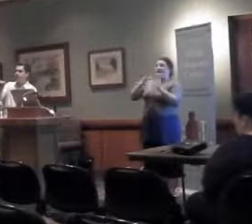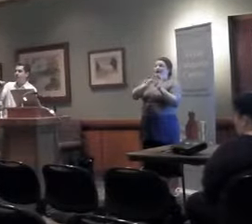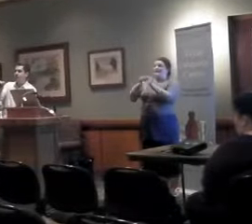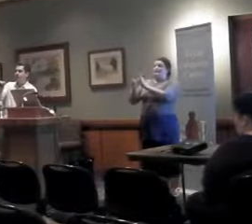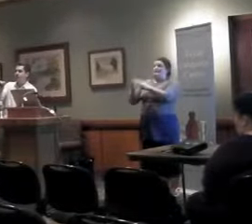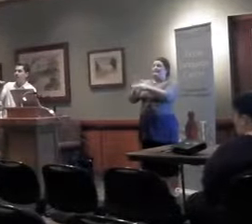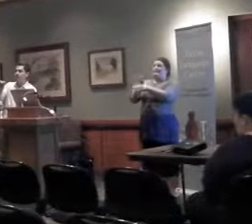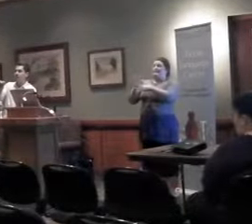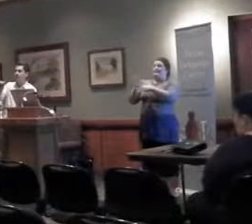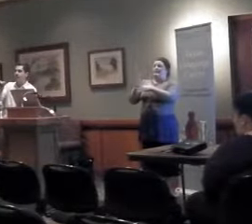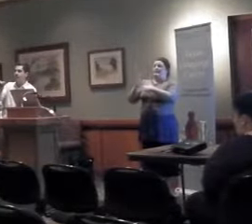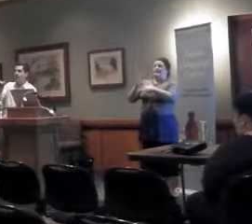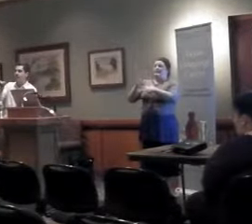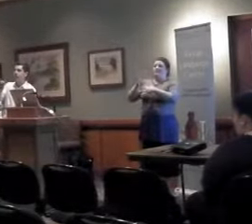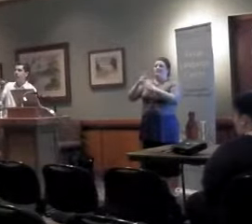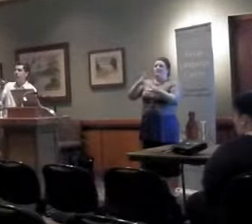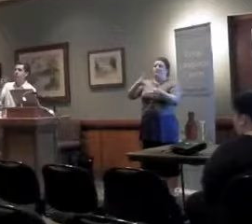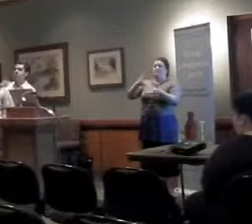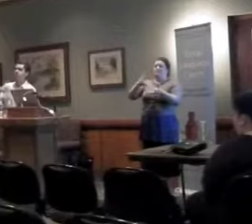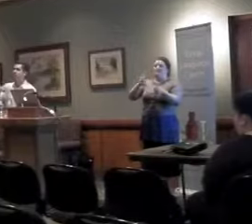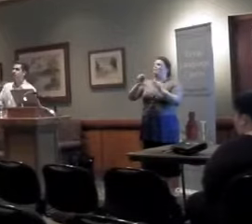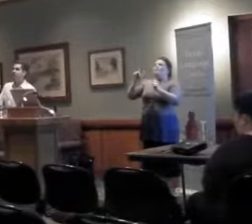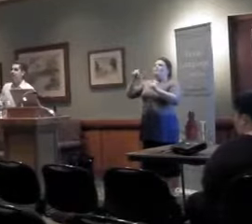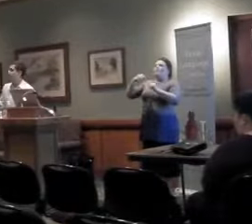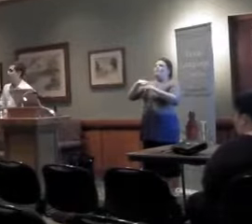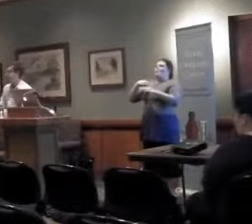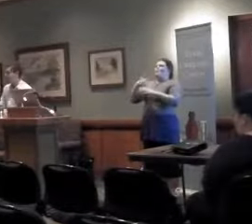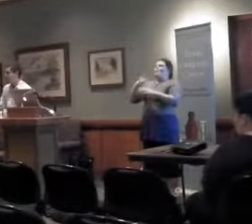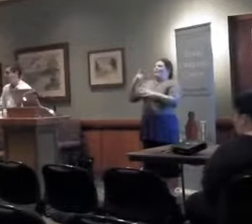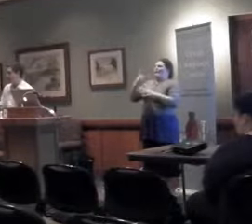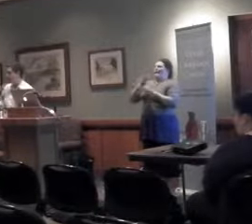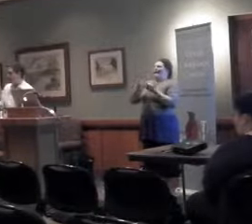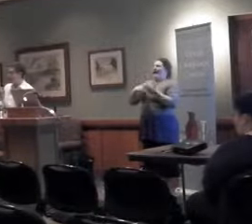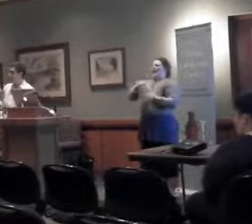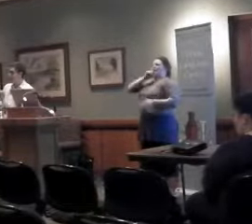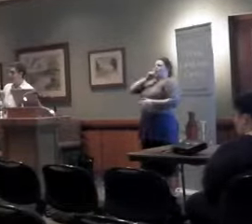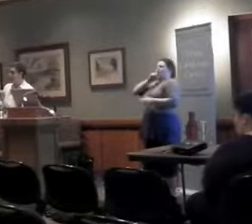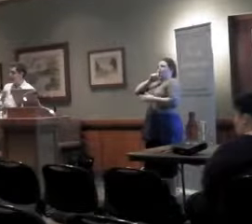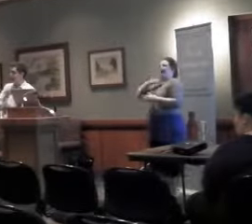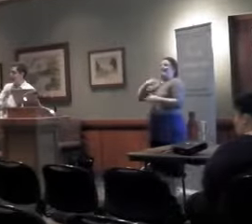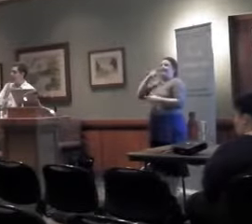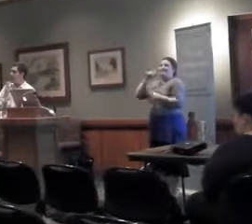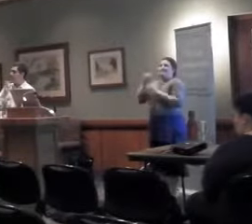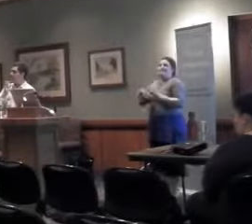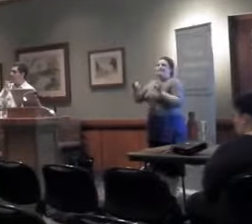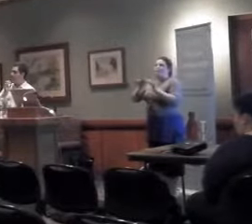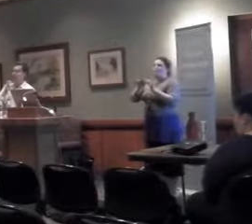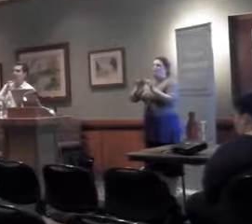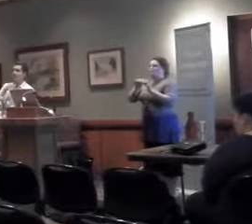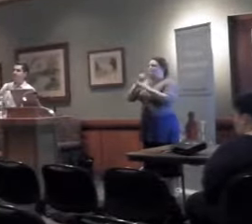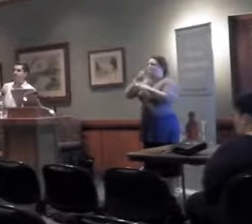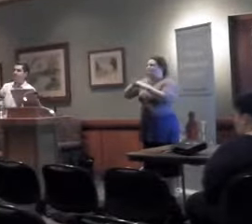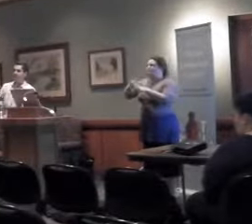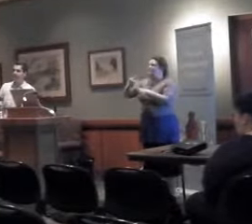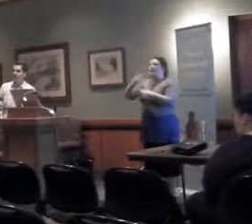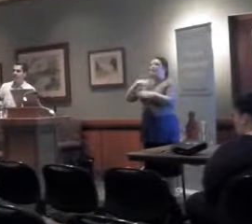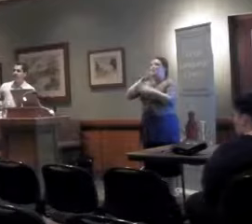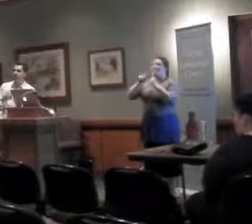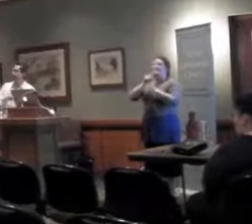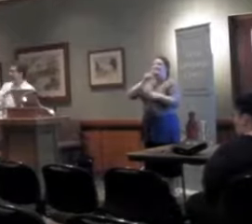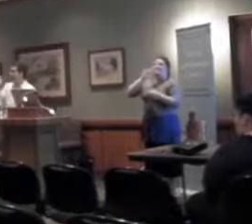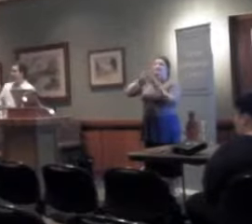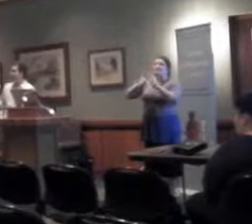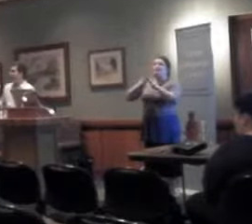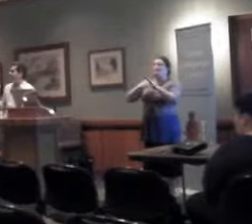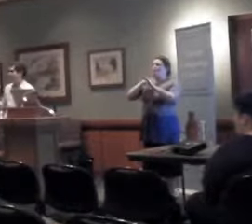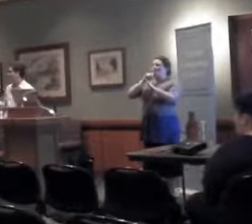connection between, so one thing I didn't mention, I think it's a very important point, is that when I talk about a deaf community,